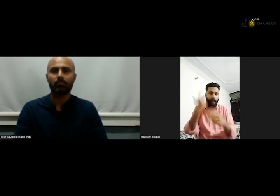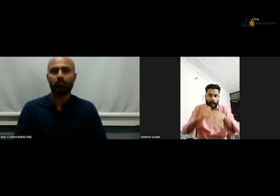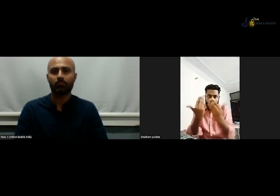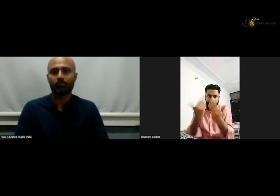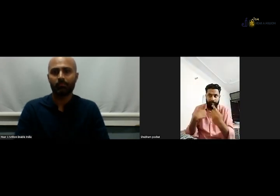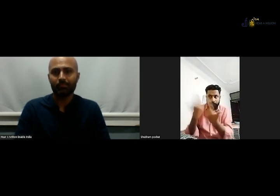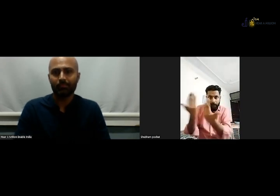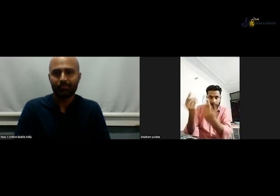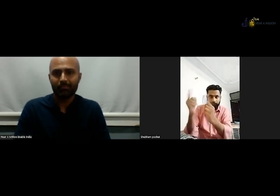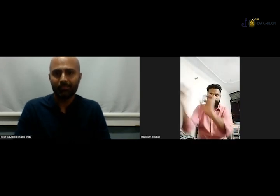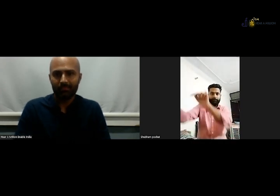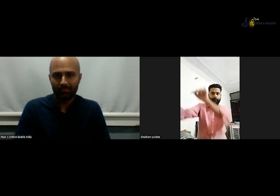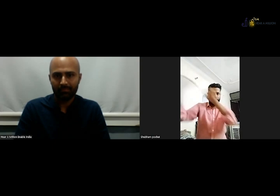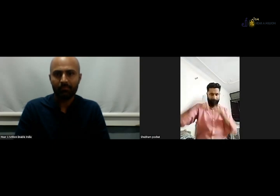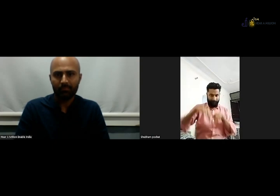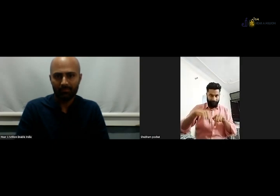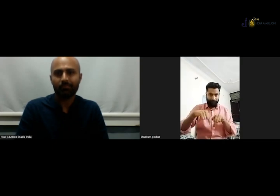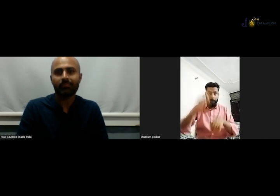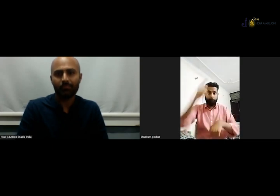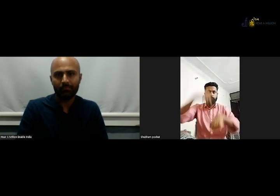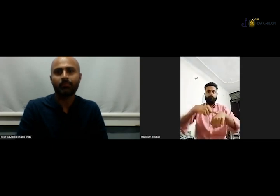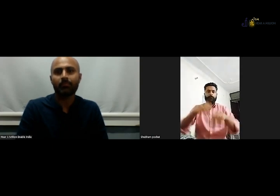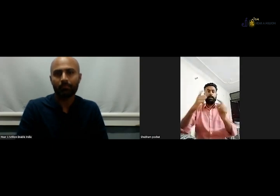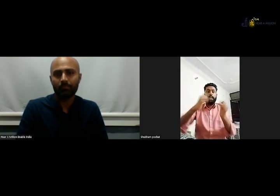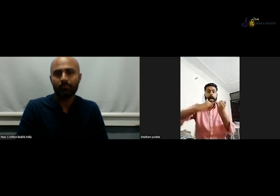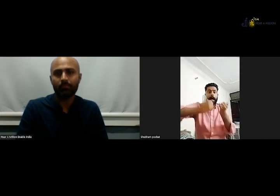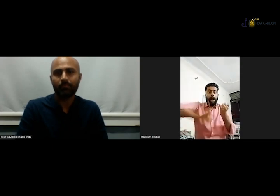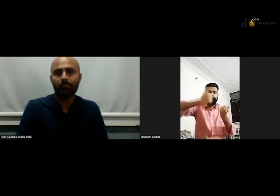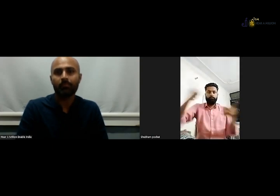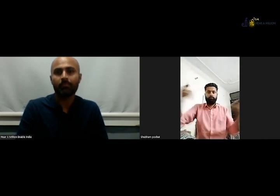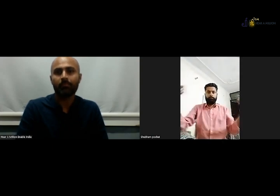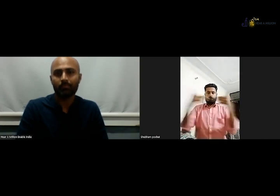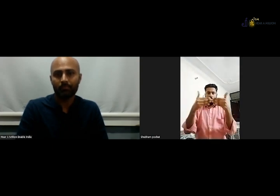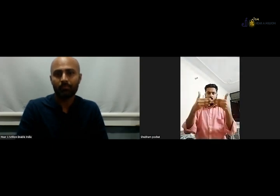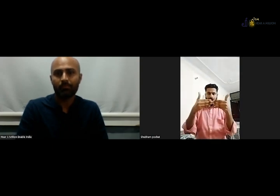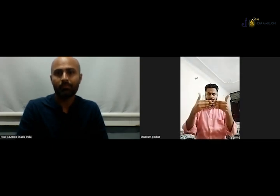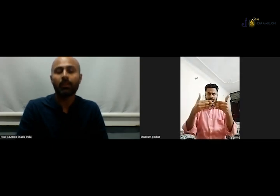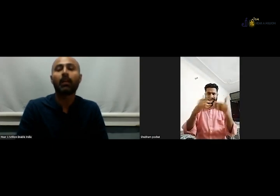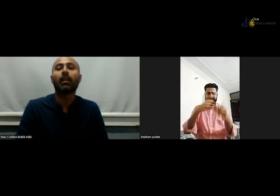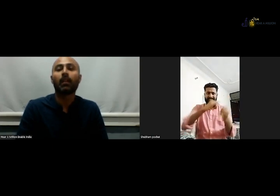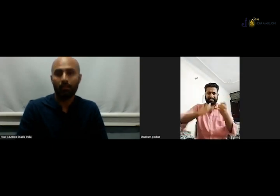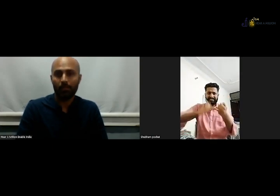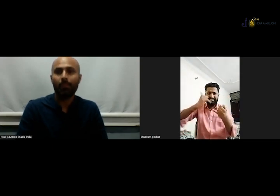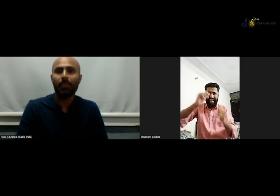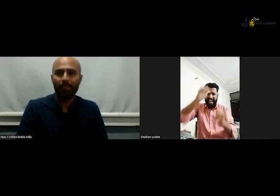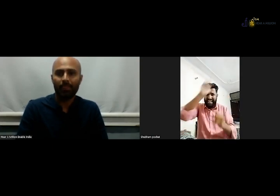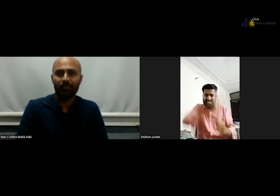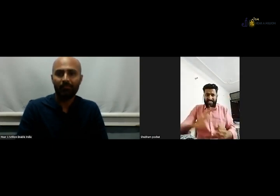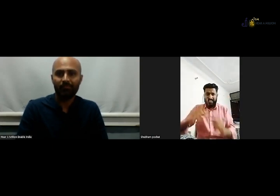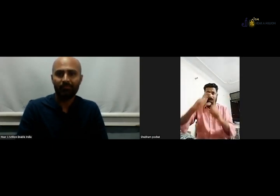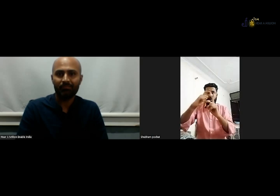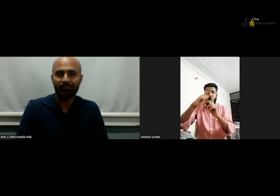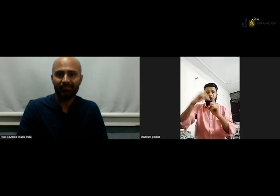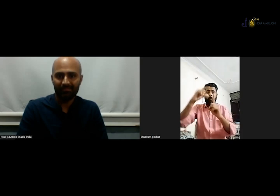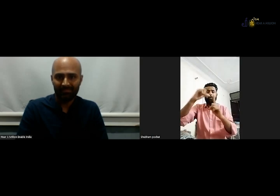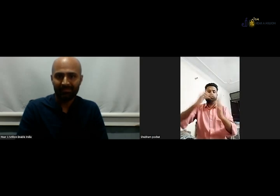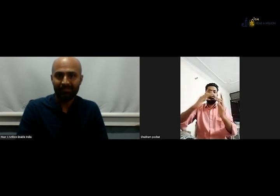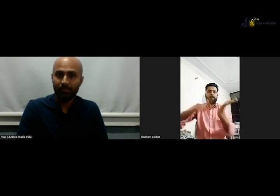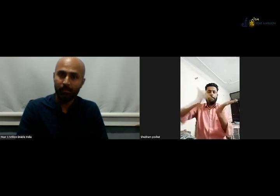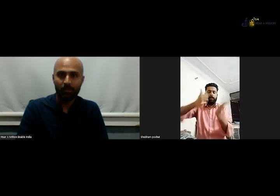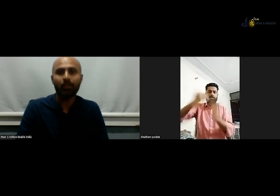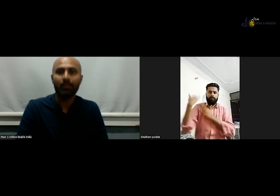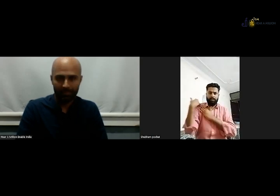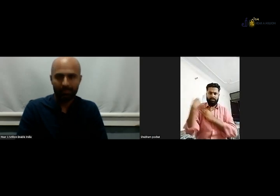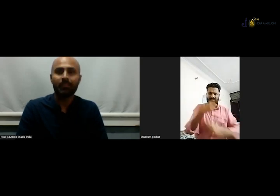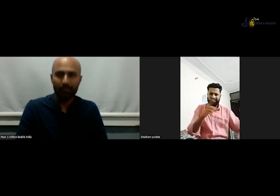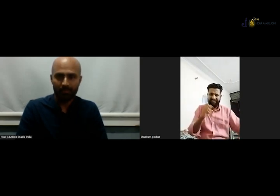were lucky and we were fortunate that we had Sudamni. Sudamni came there for the first time. She met secretary,